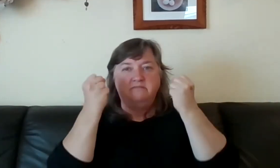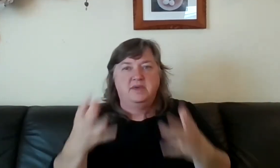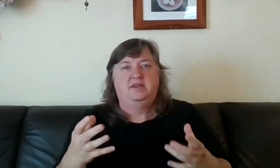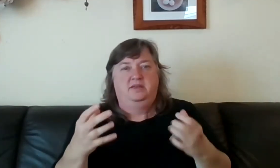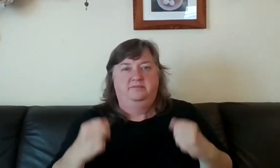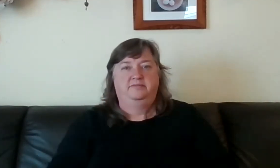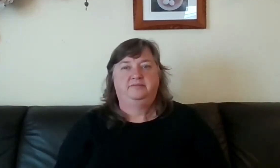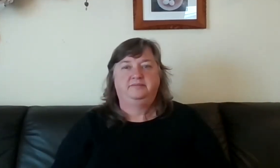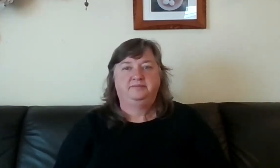many.